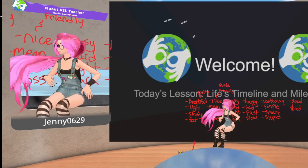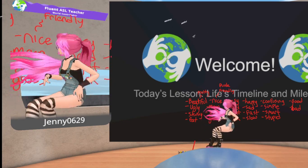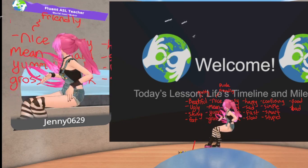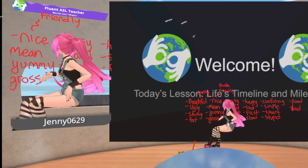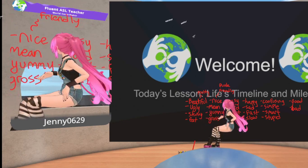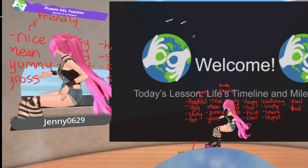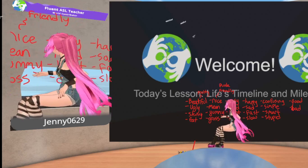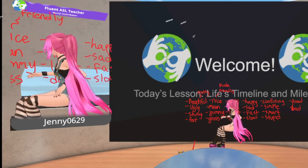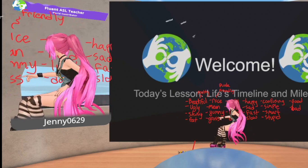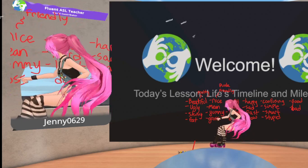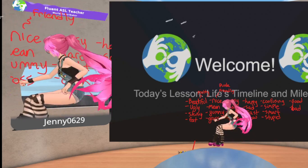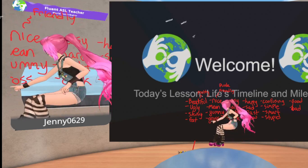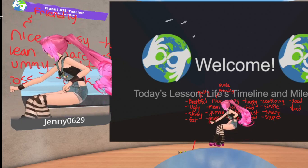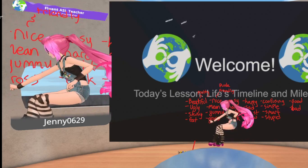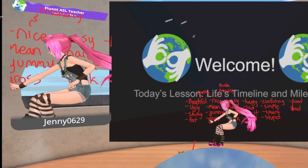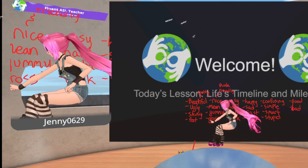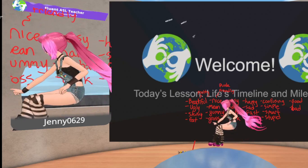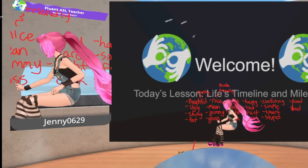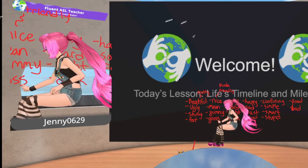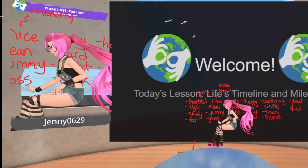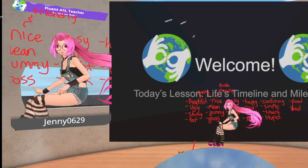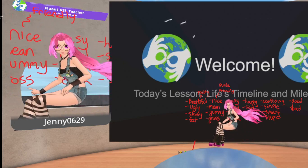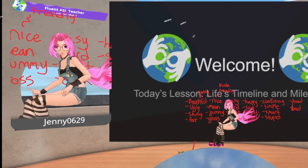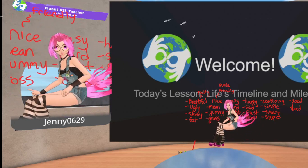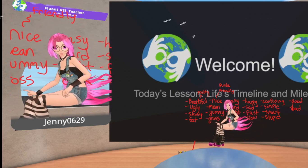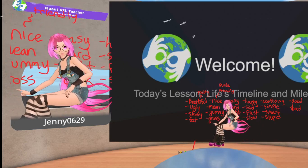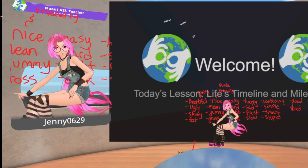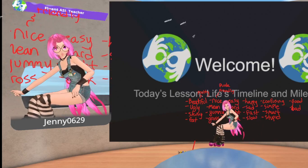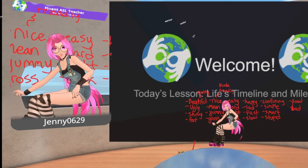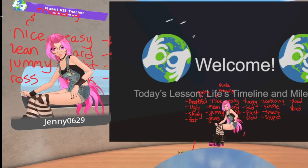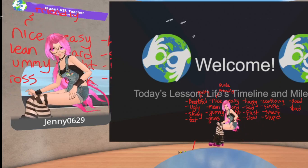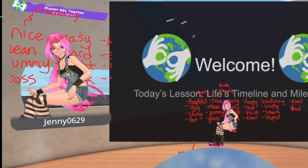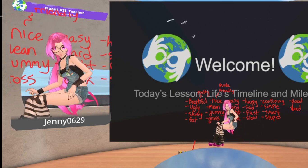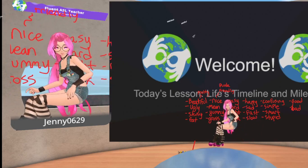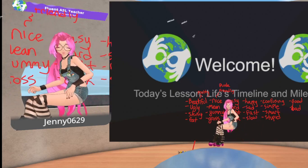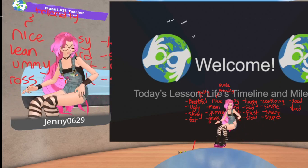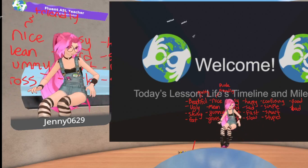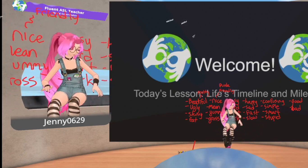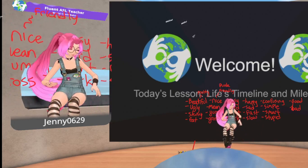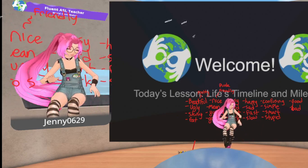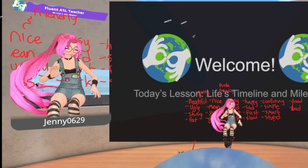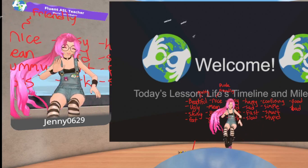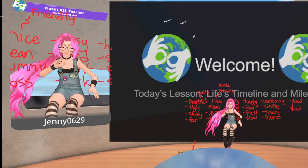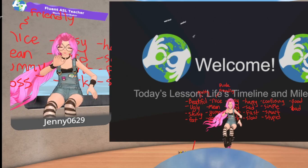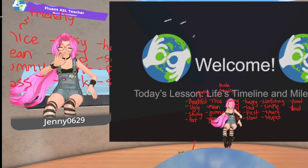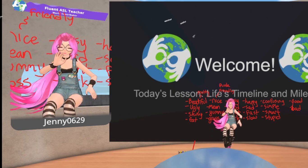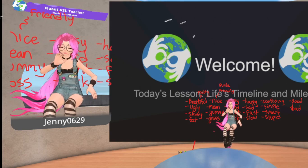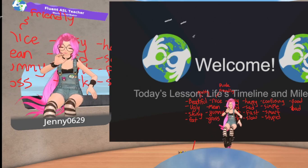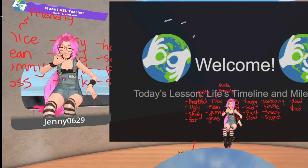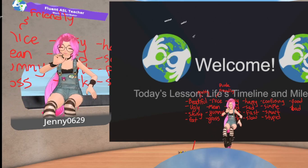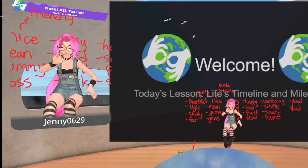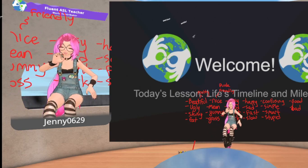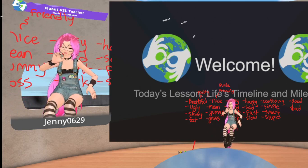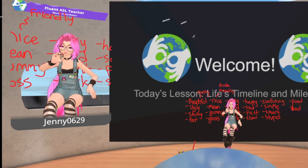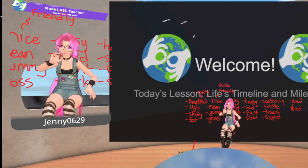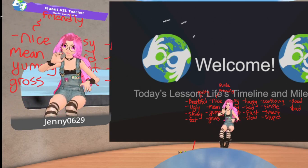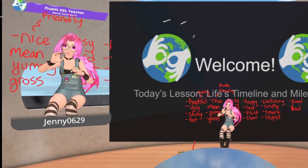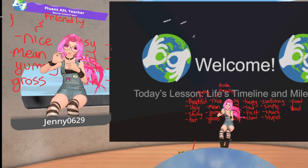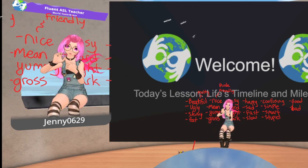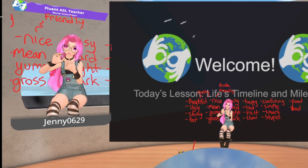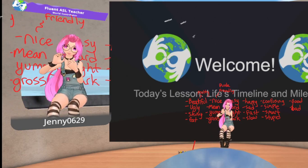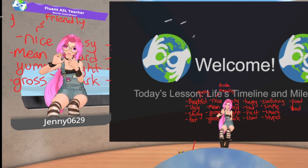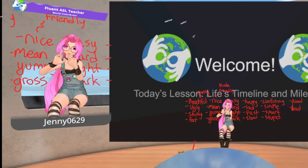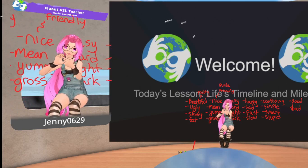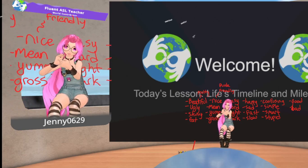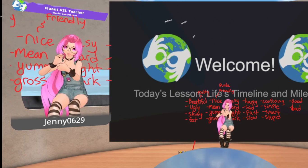Right? And then similarly, gross. There's a few different ways to sign gross or yuck, disgusting, any of